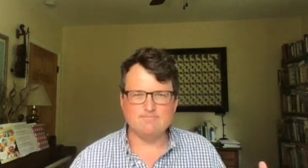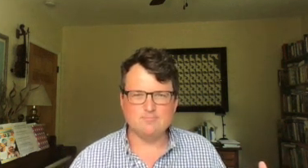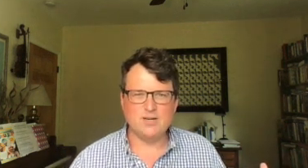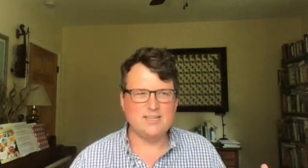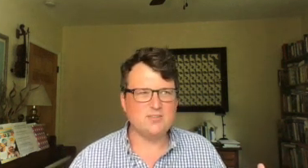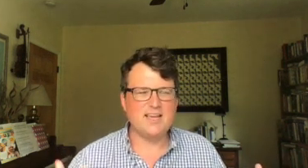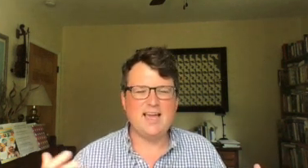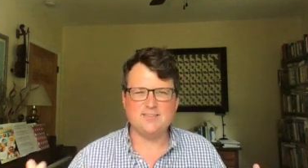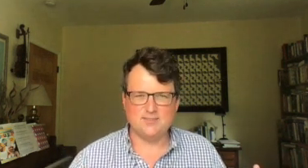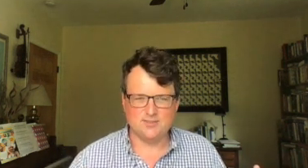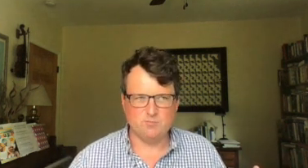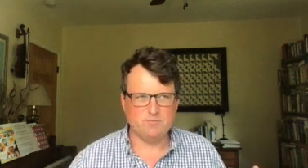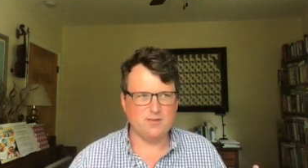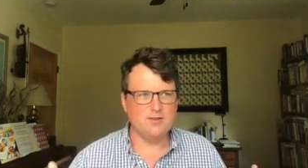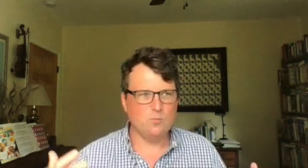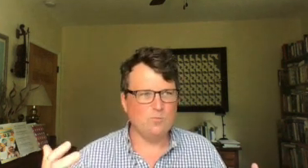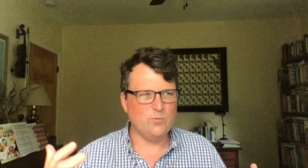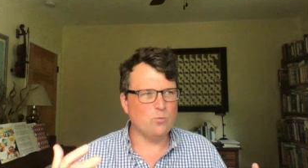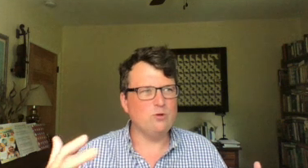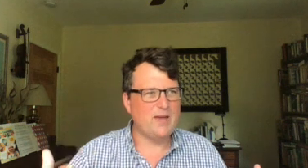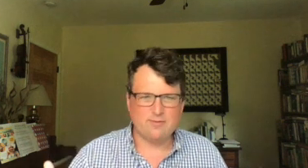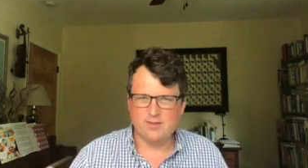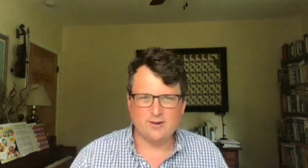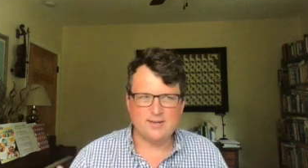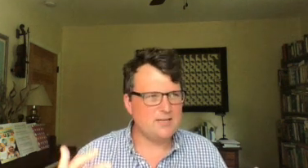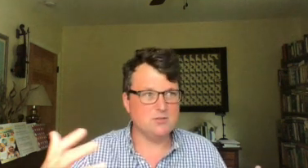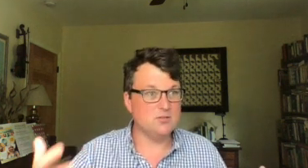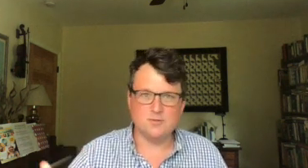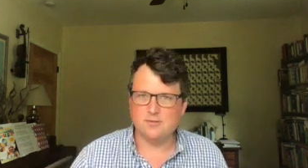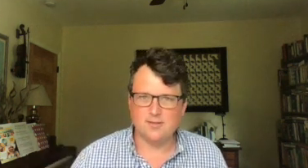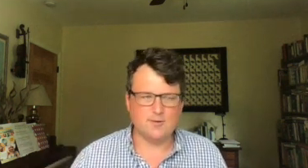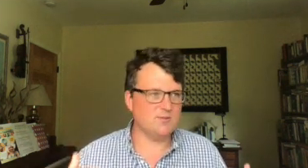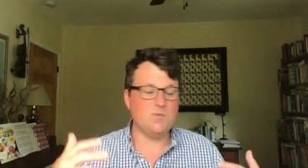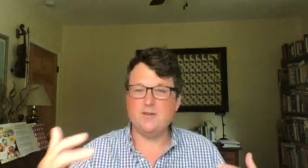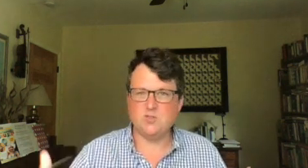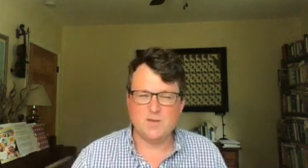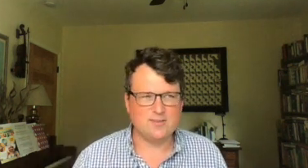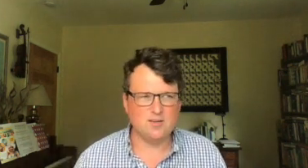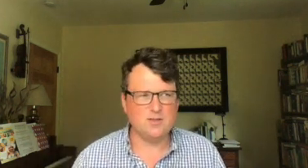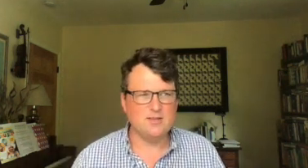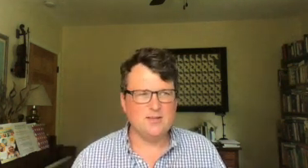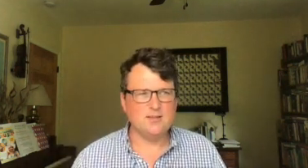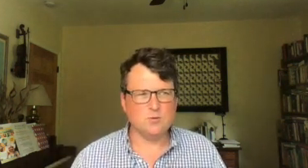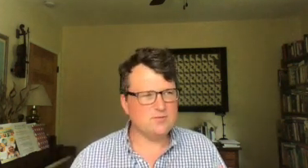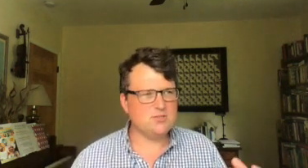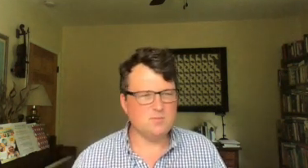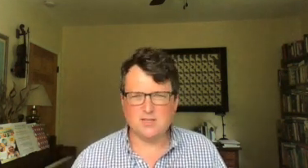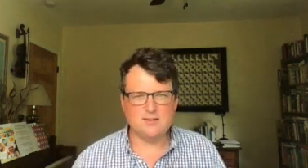right? It gives us access to some of the world back there in ancient Israel and their experiences back there, but the words are actually something kind of different